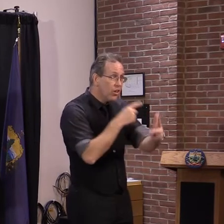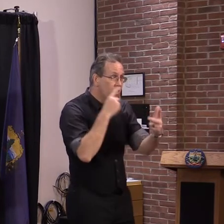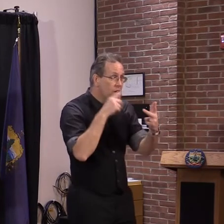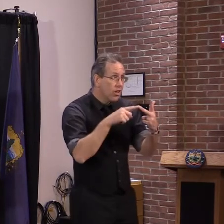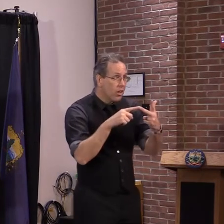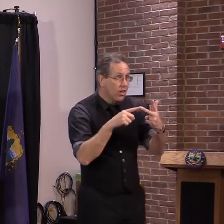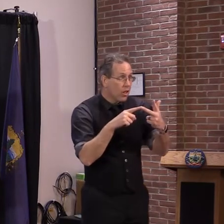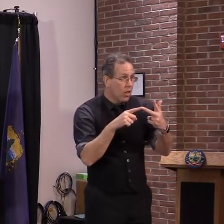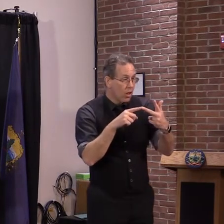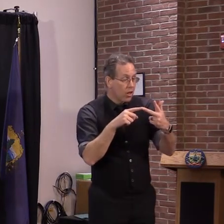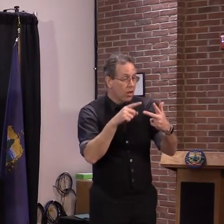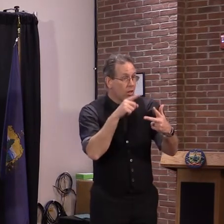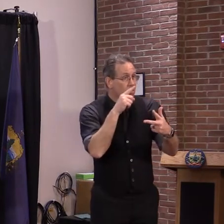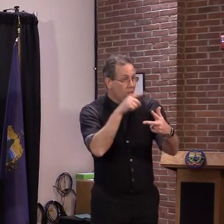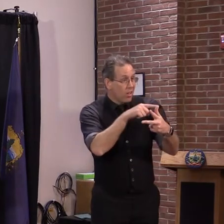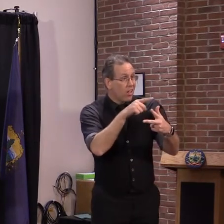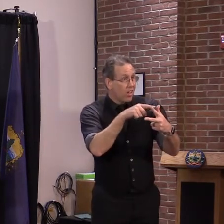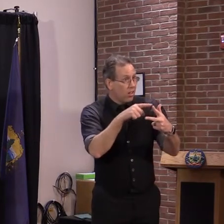booster?